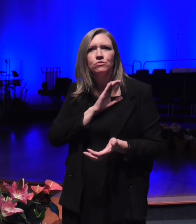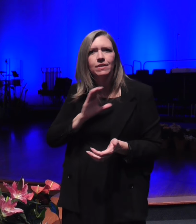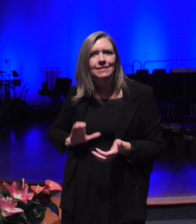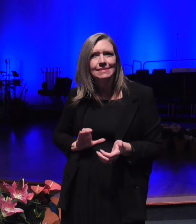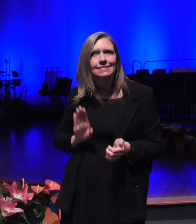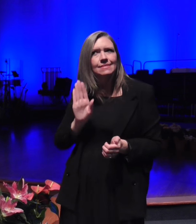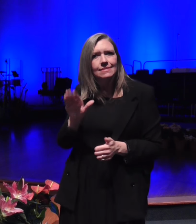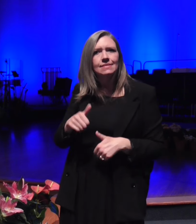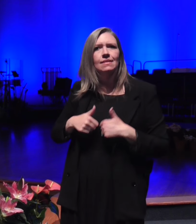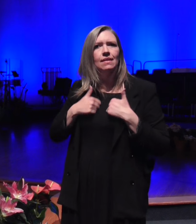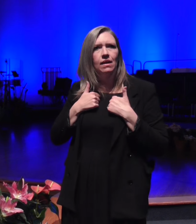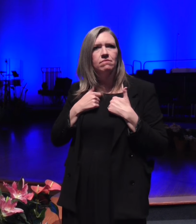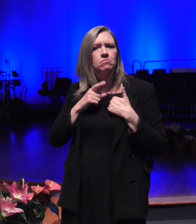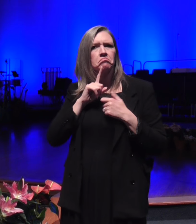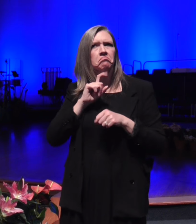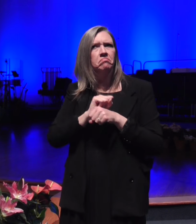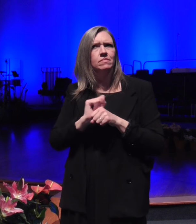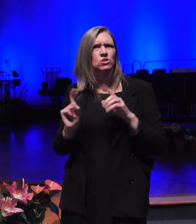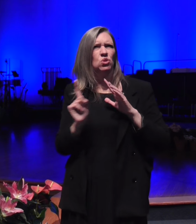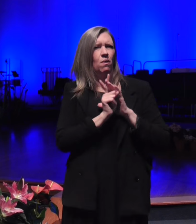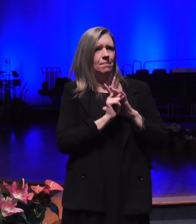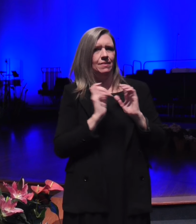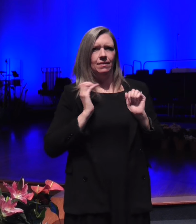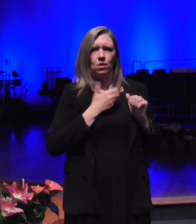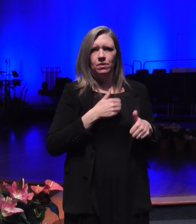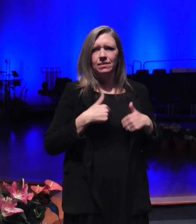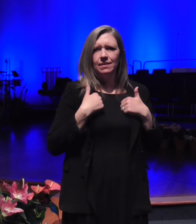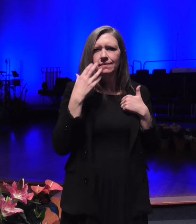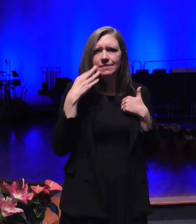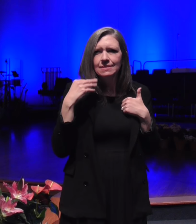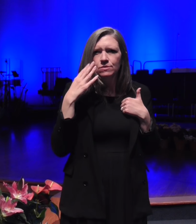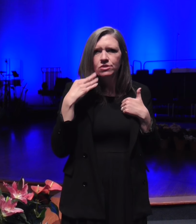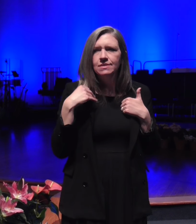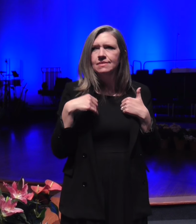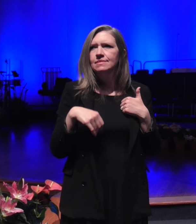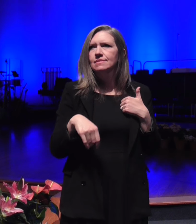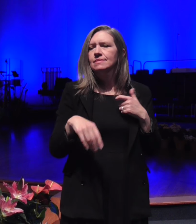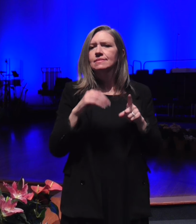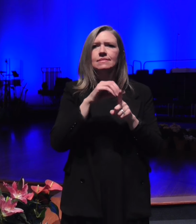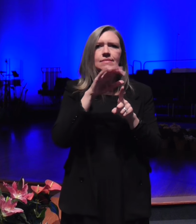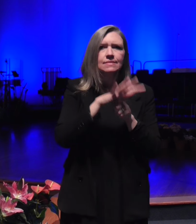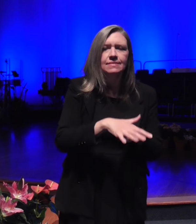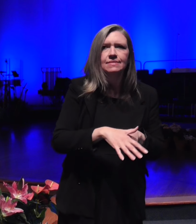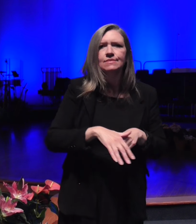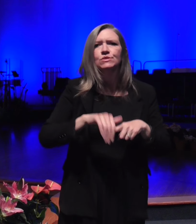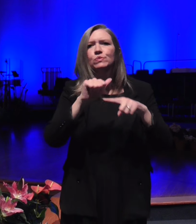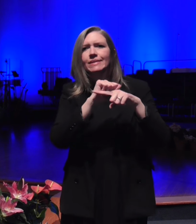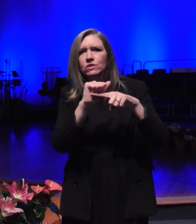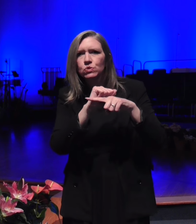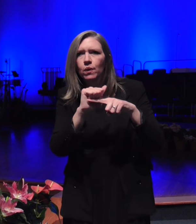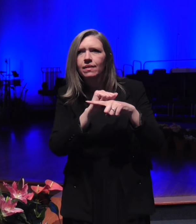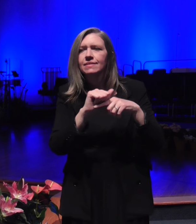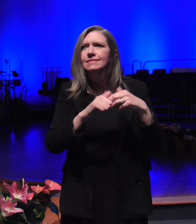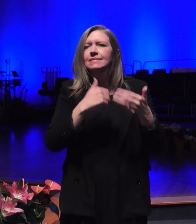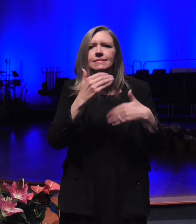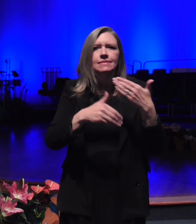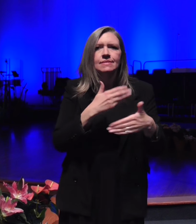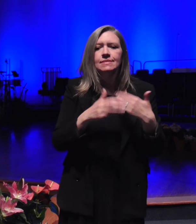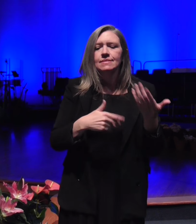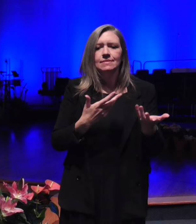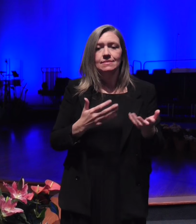up through our life experience. They're initiations, they're rituals. And as we move through, we